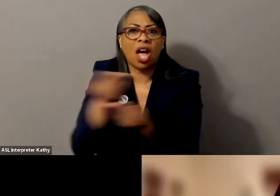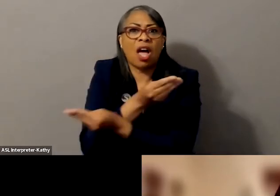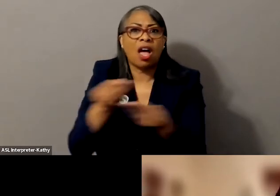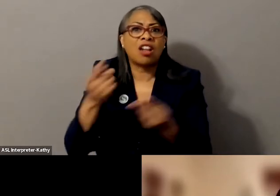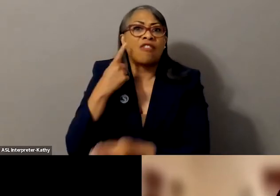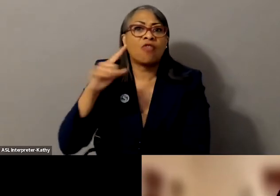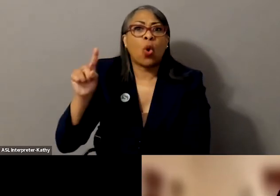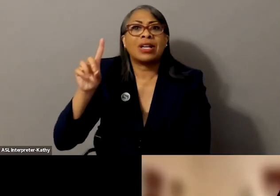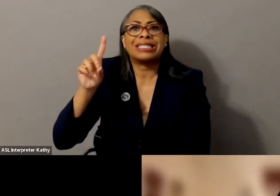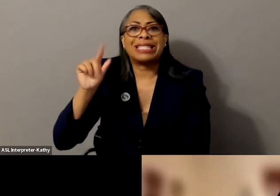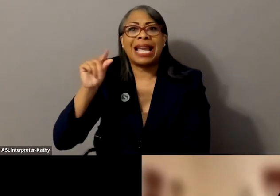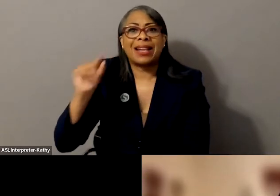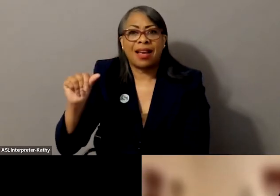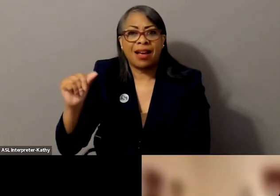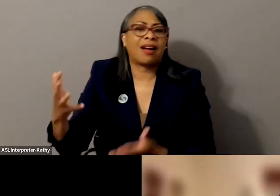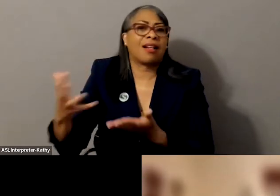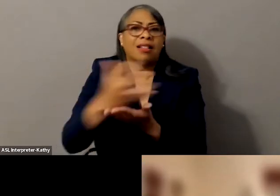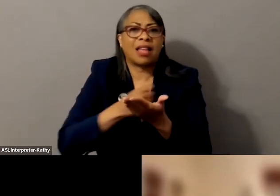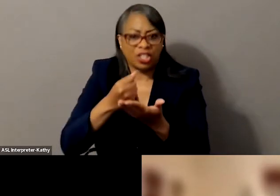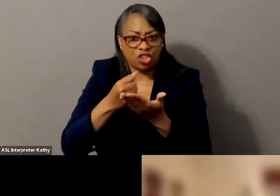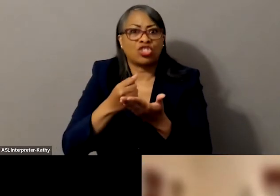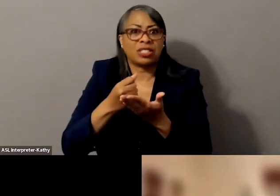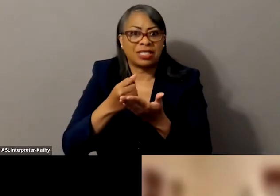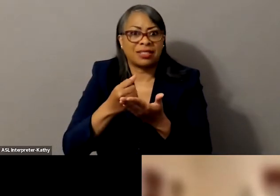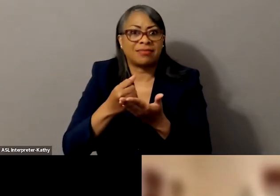collections across the entire center.